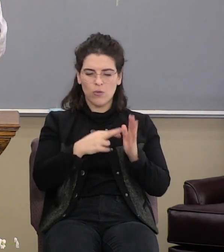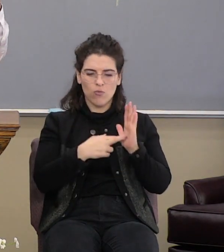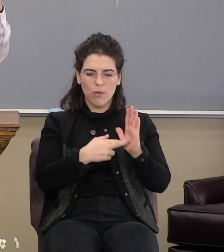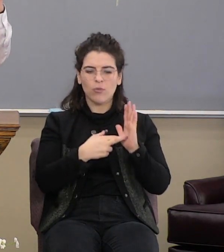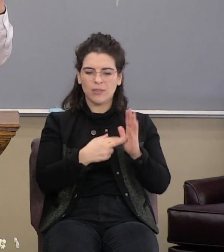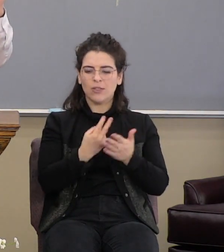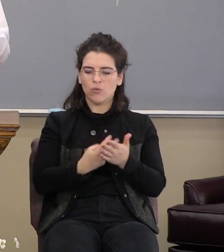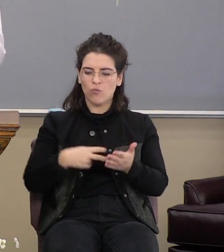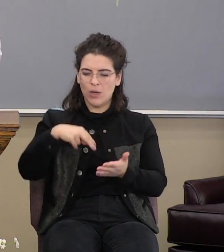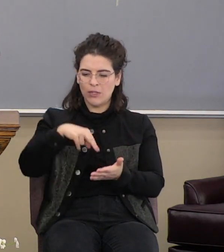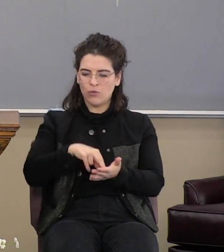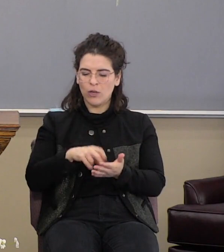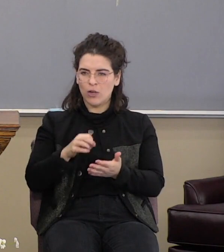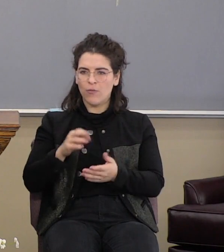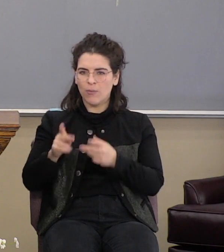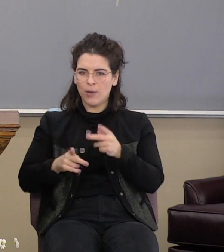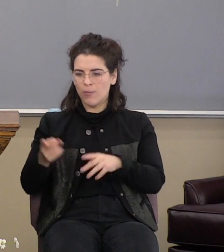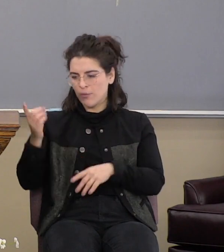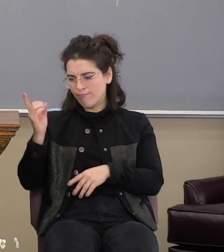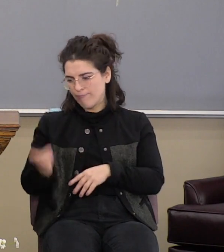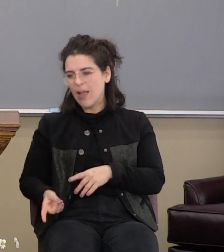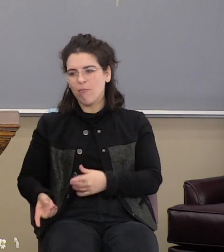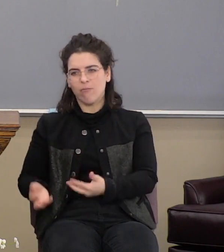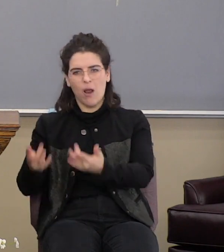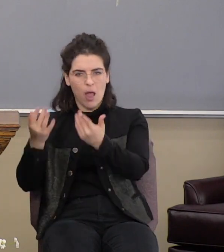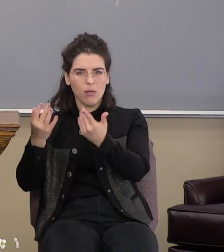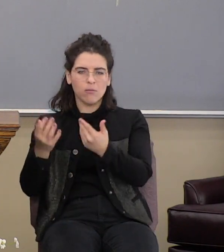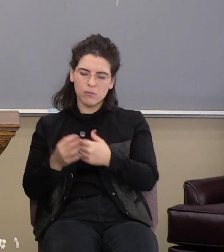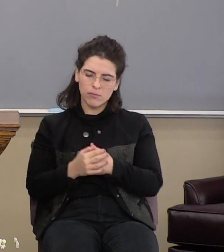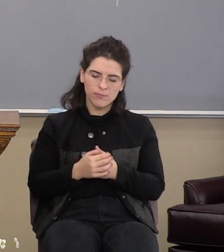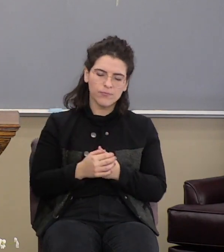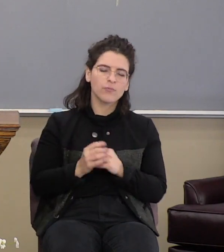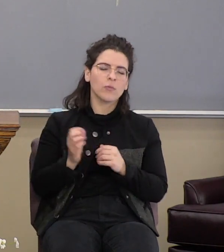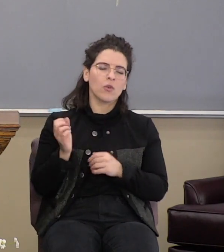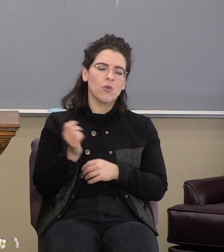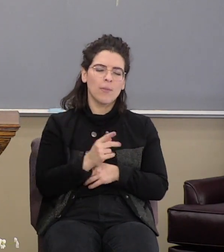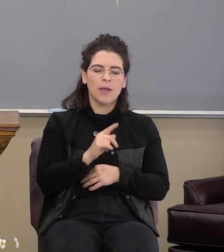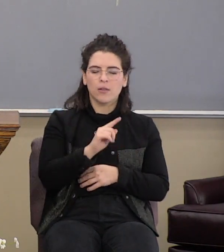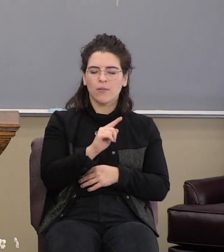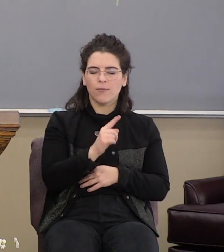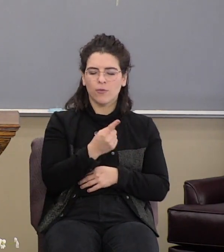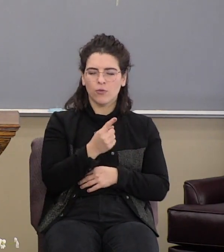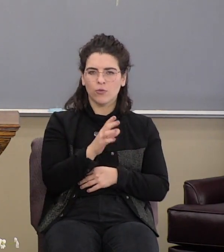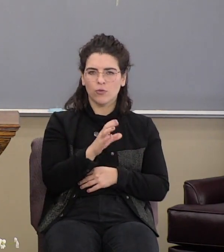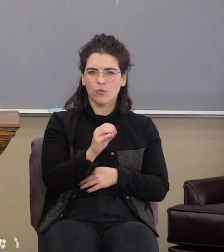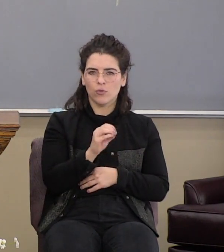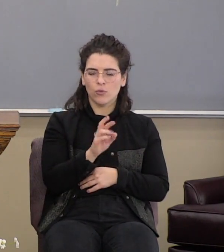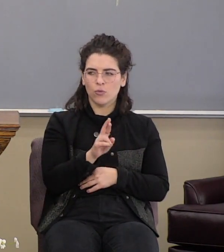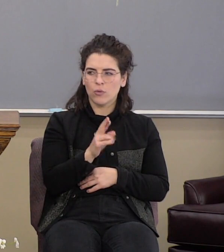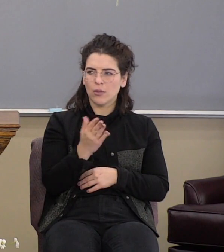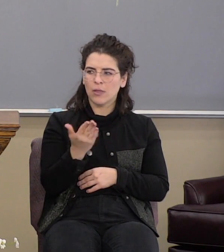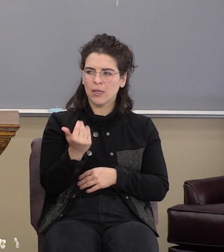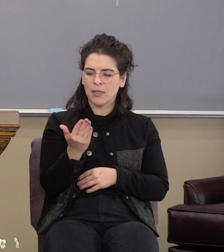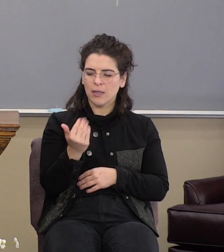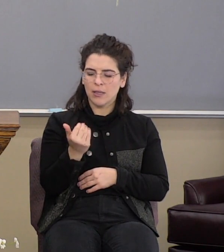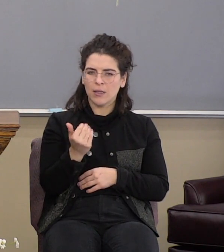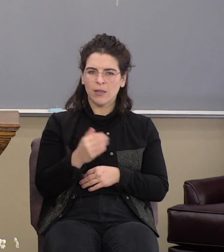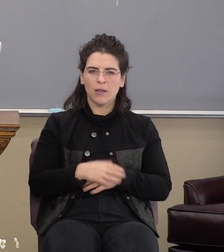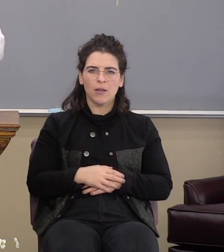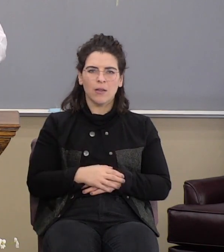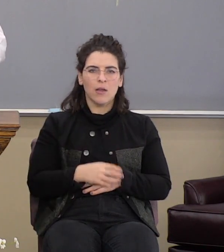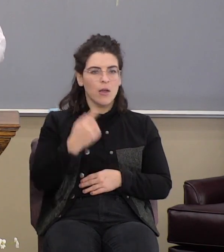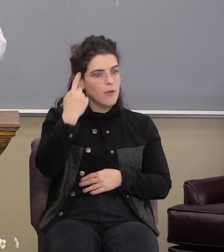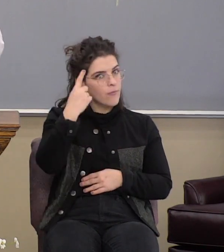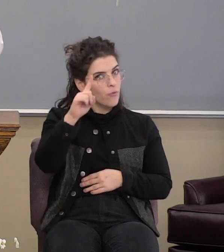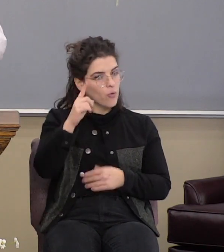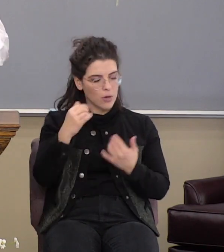damned, okay? So let's go back to 1 Corinthians chapter 15. So for now, the resurrection